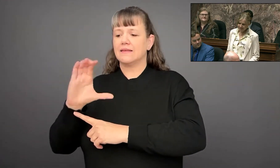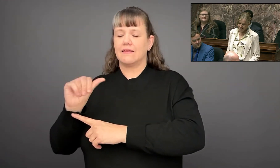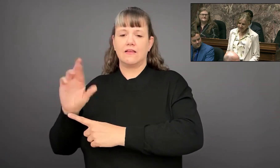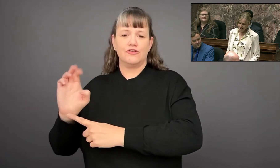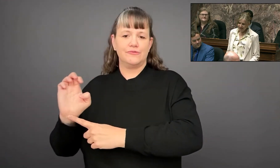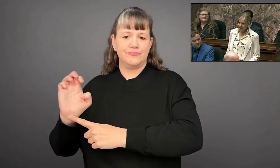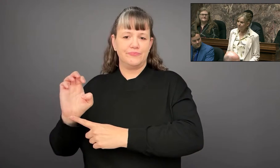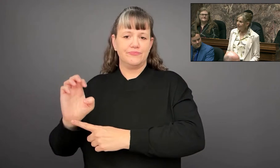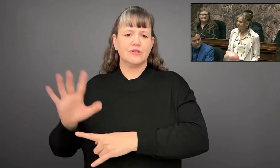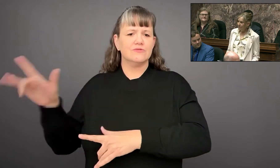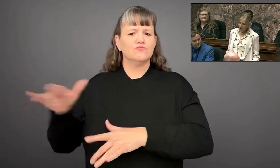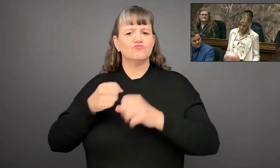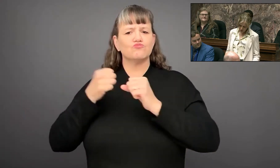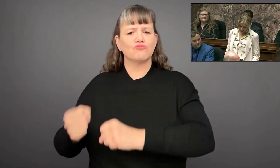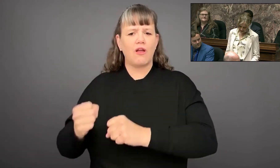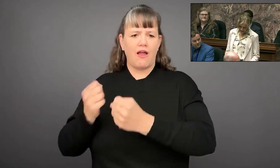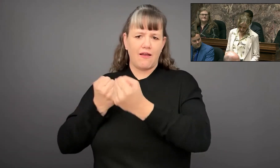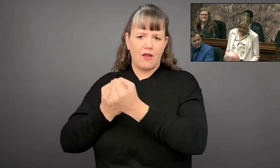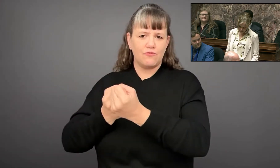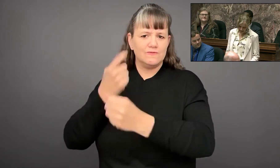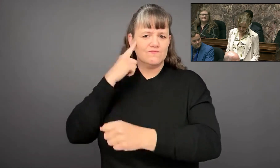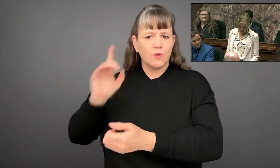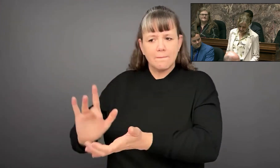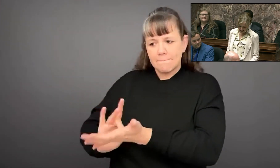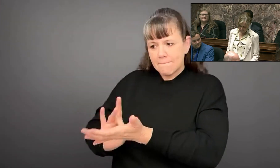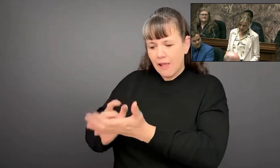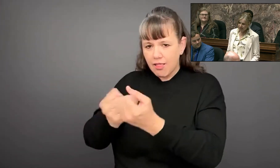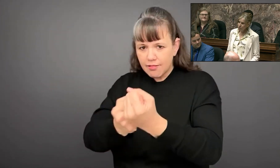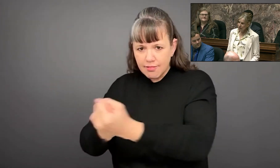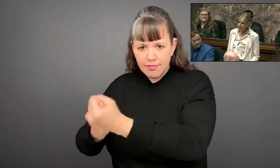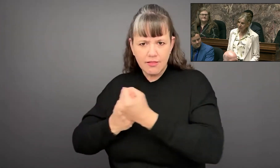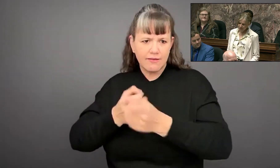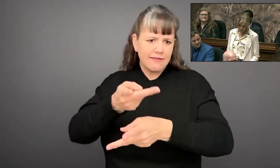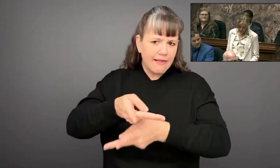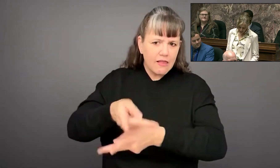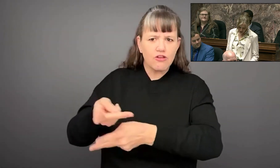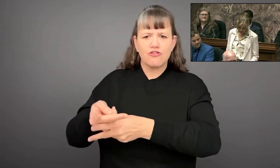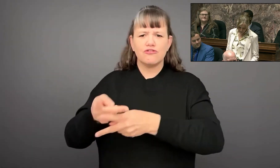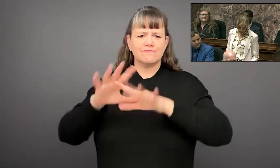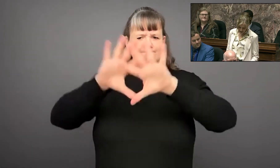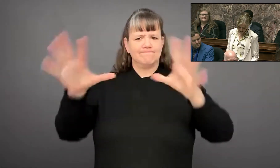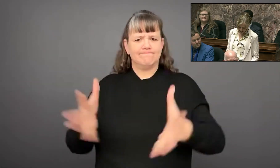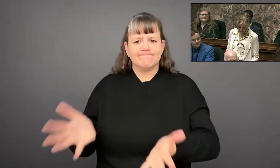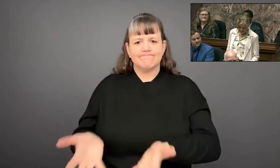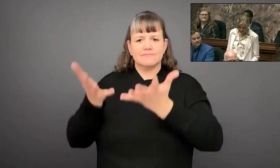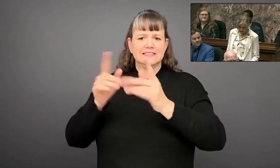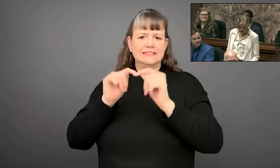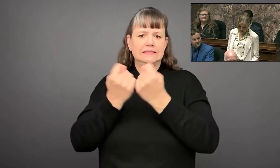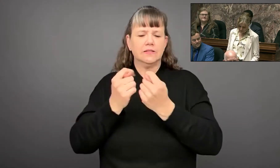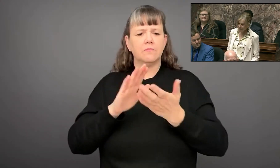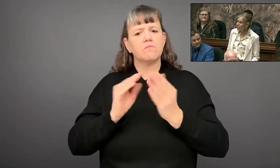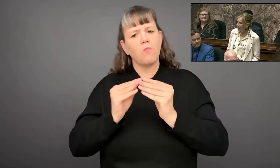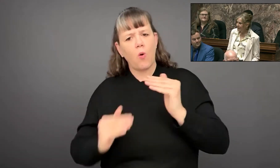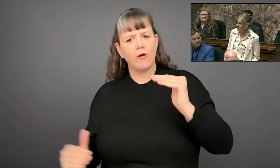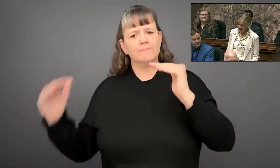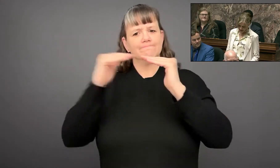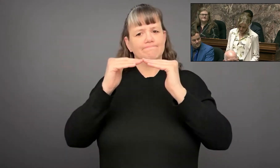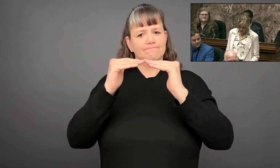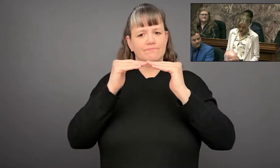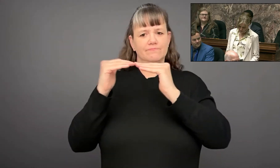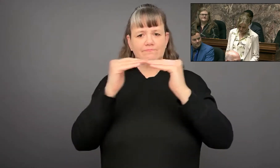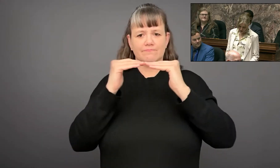and building a more just society. He has been an incredible inspiration to me as a leader. Please